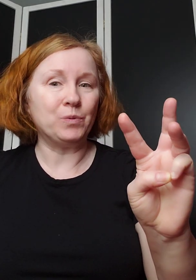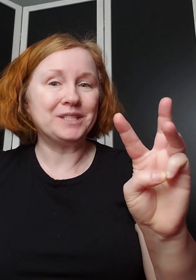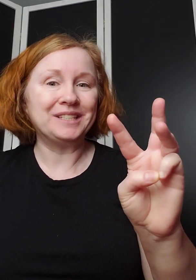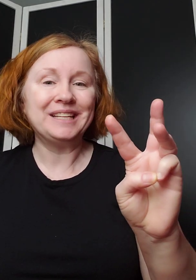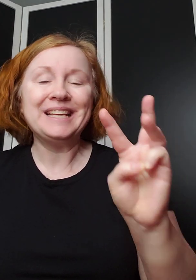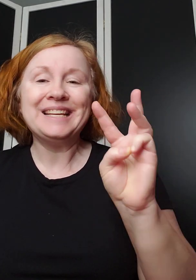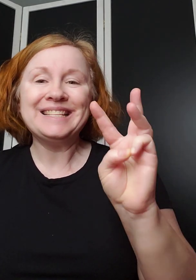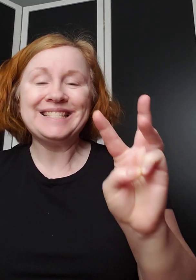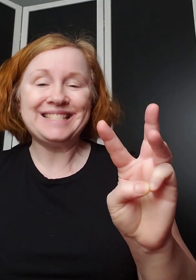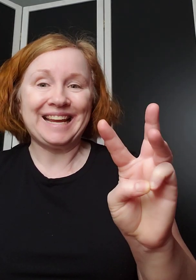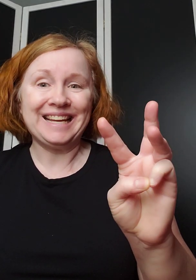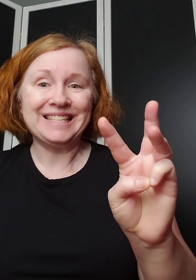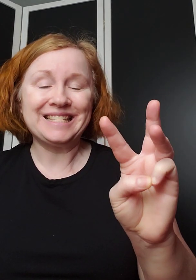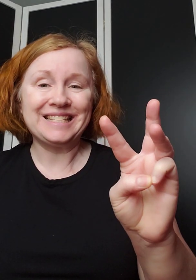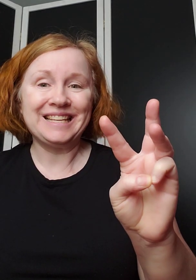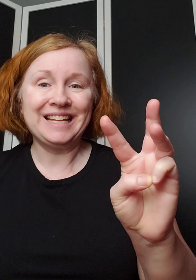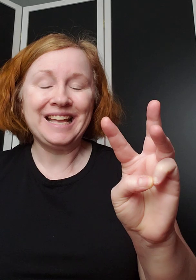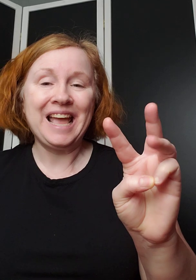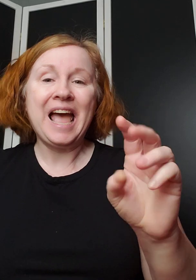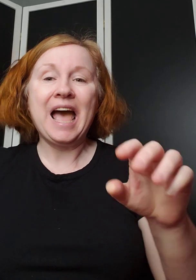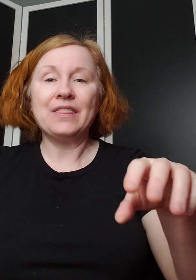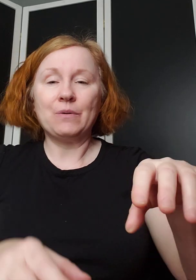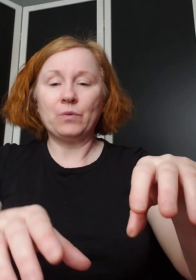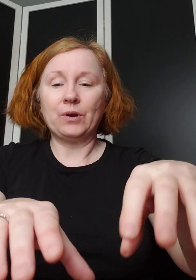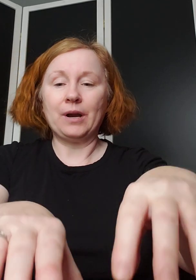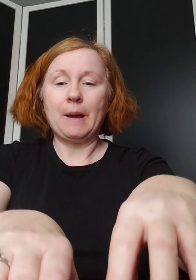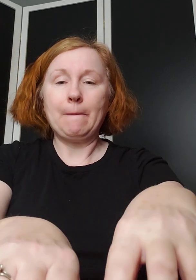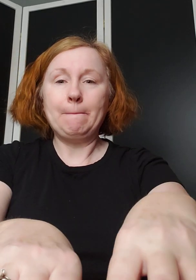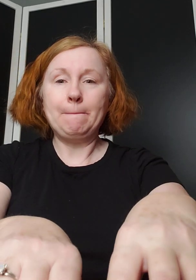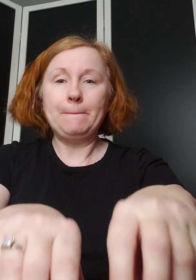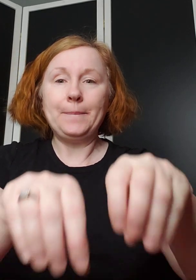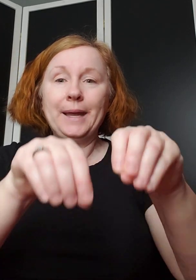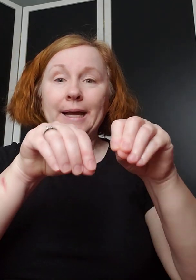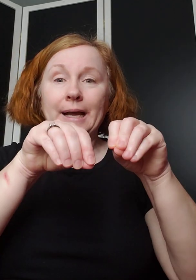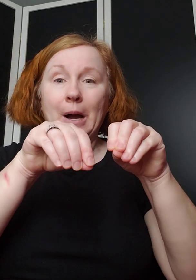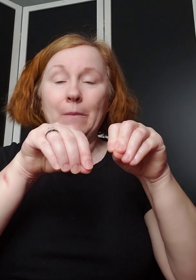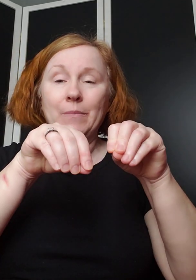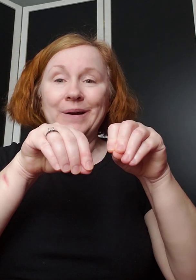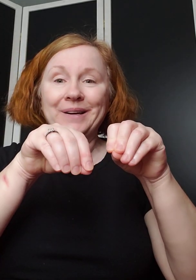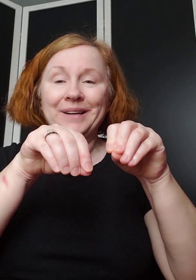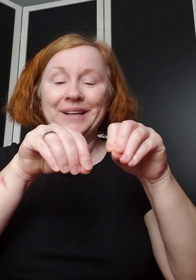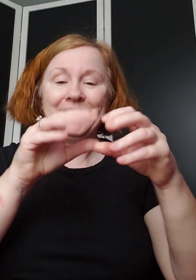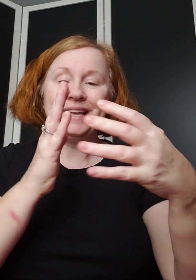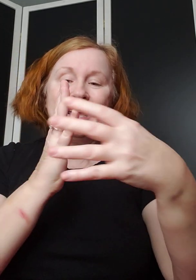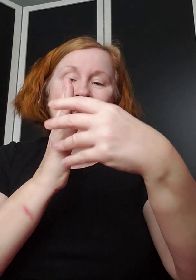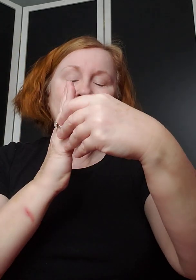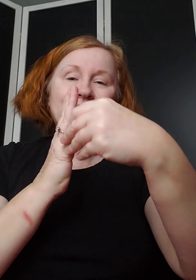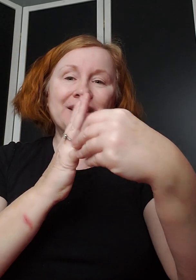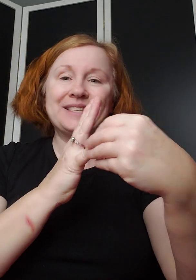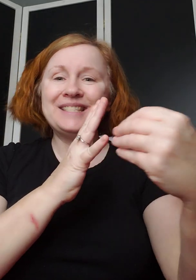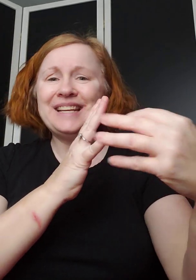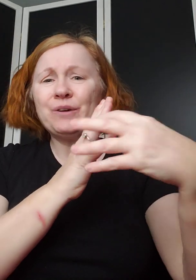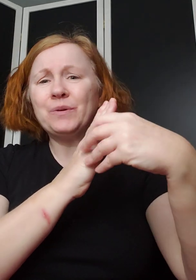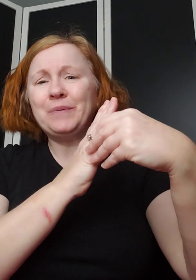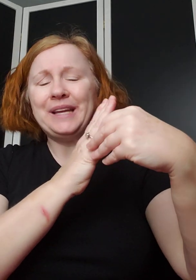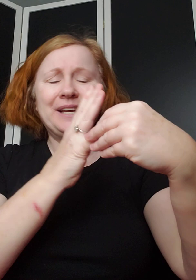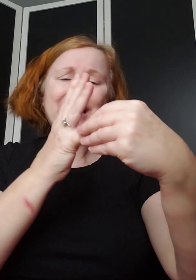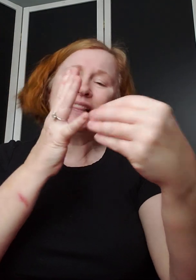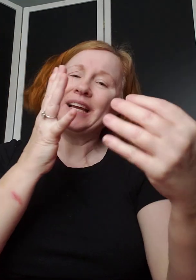out. 6, and then we're gonna pick up, and then the stick would be like a